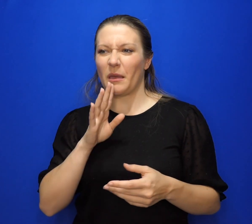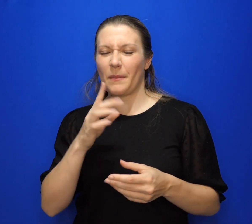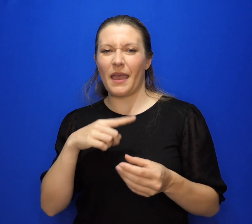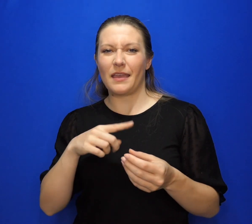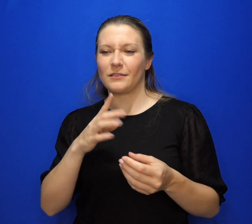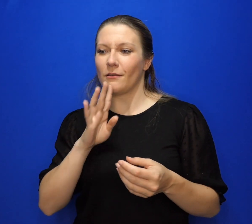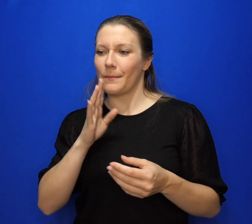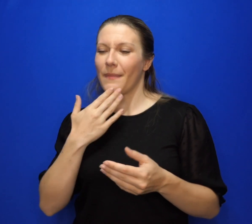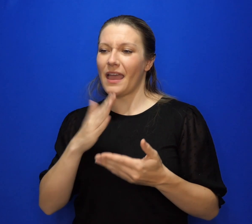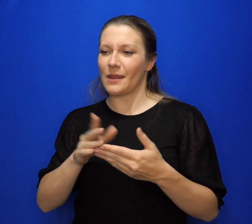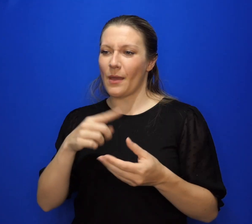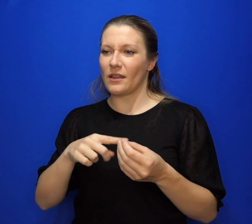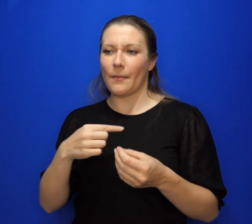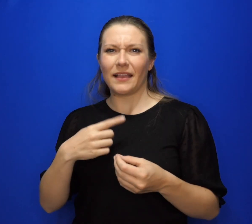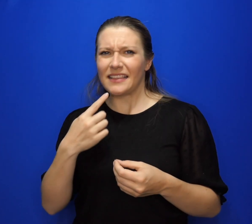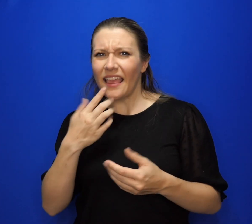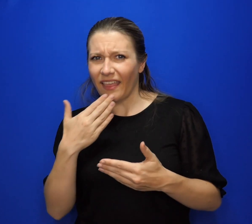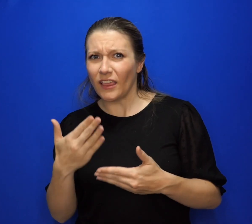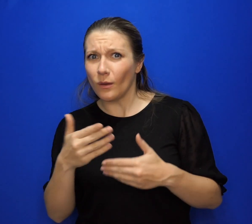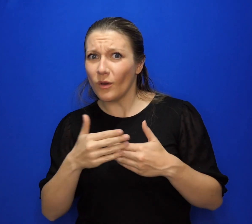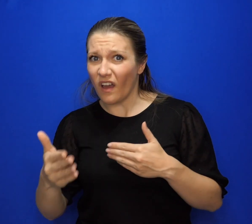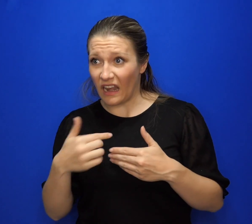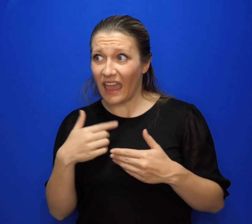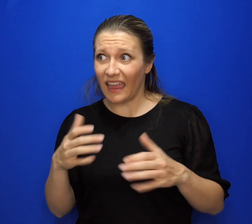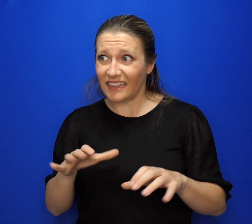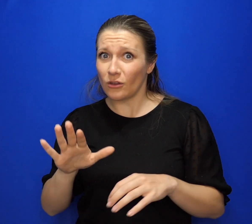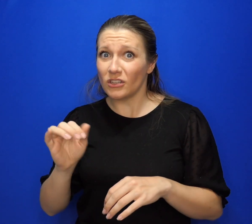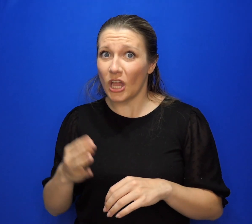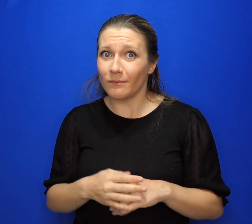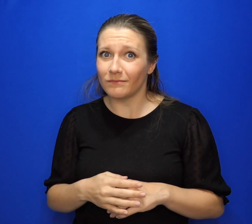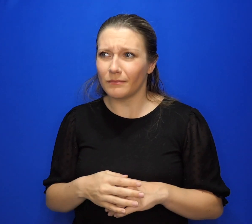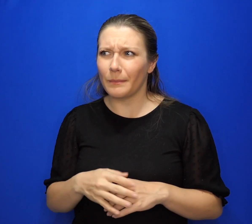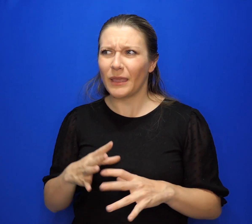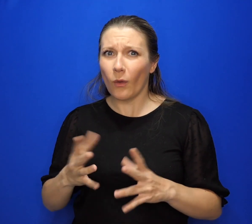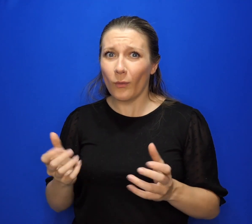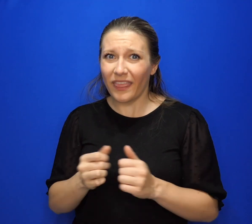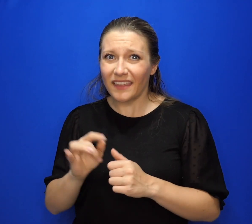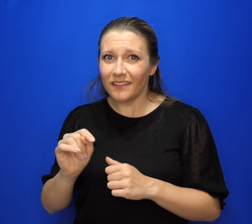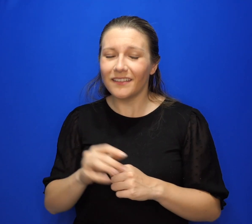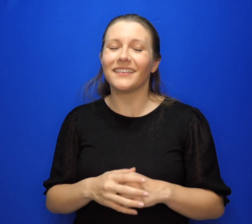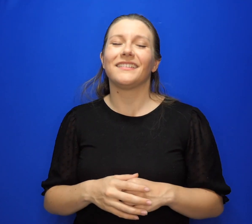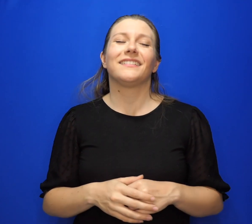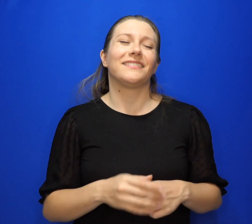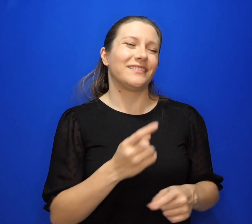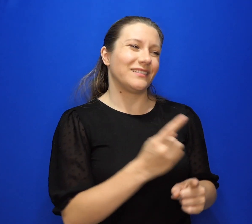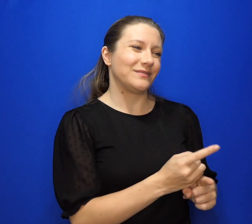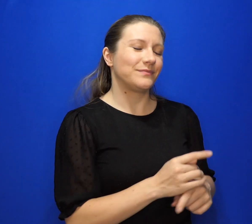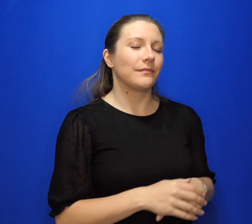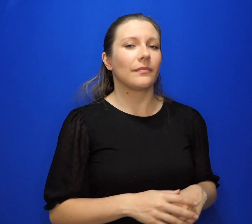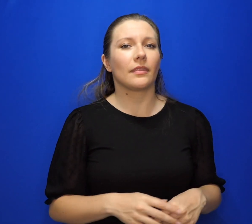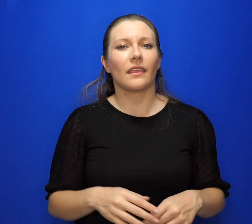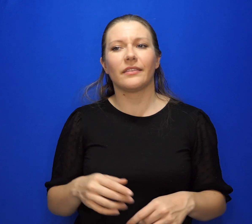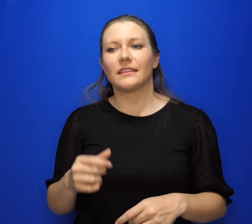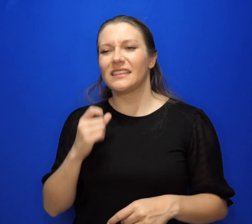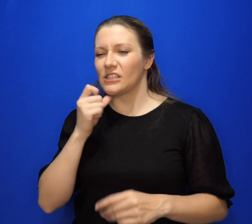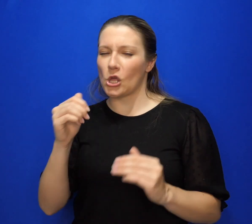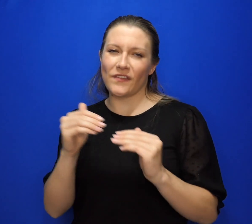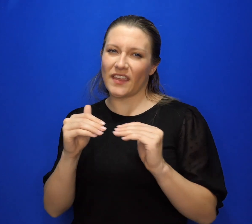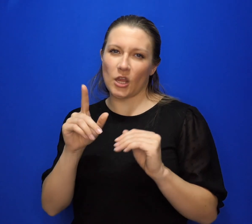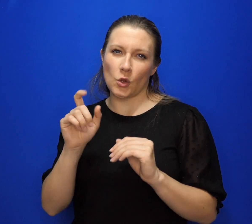like, you could just say thank you and let's move on. Like, I did your job. Like just be cool. Do you think this is sort of an unfair